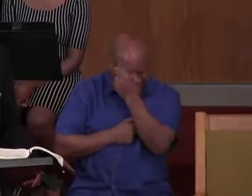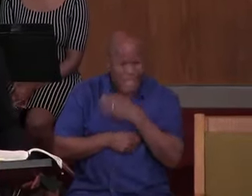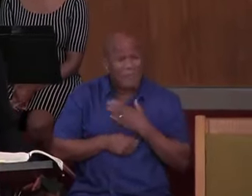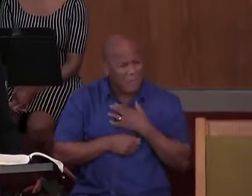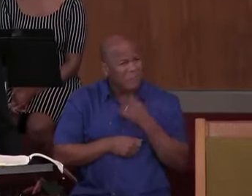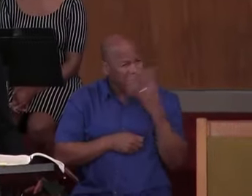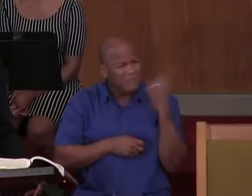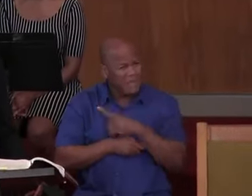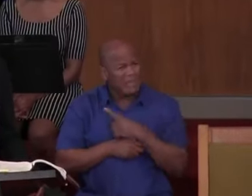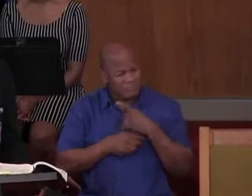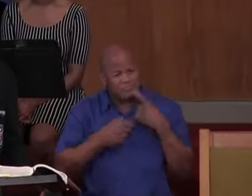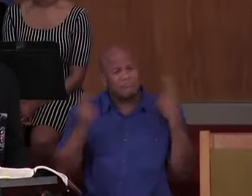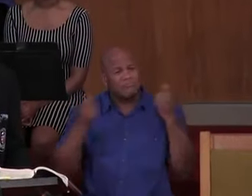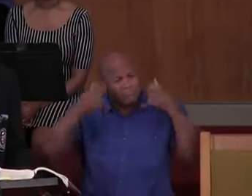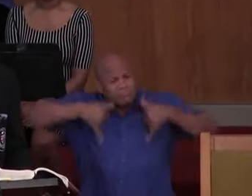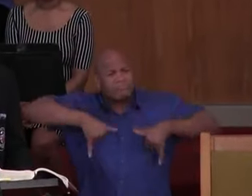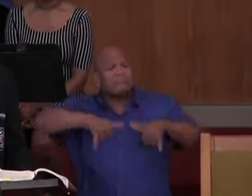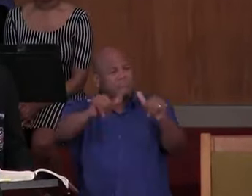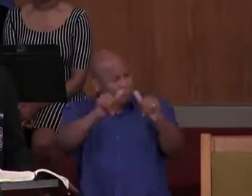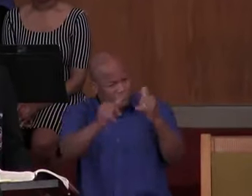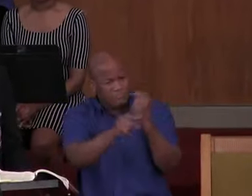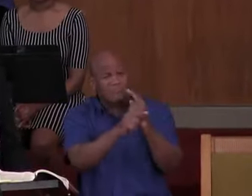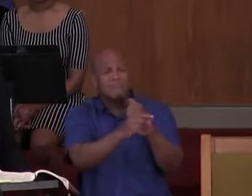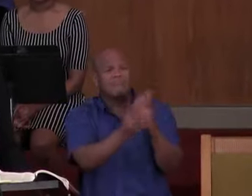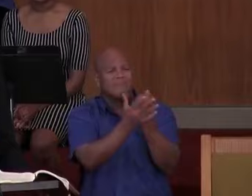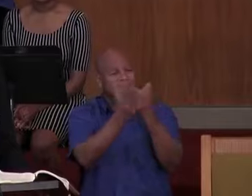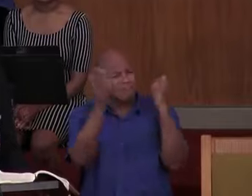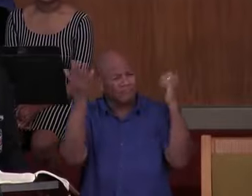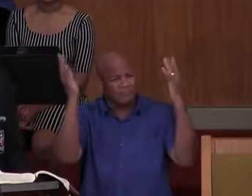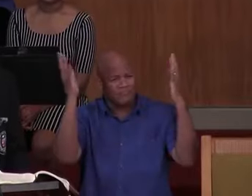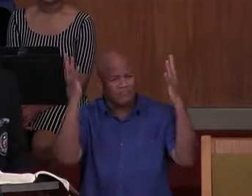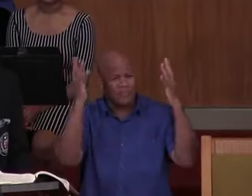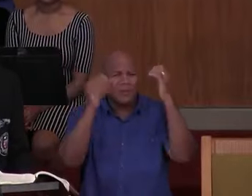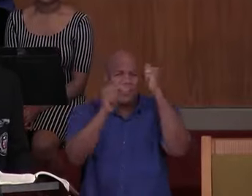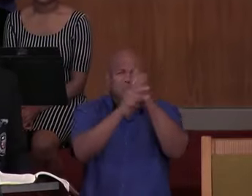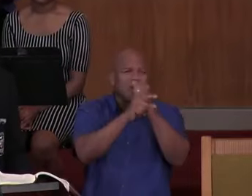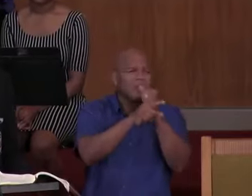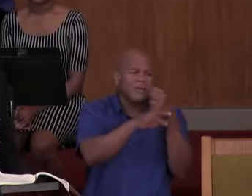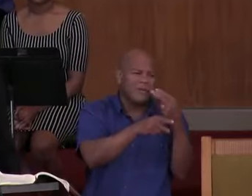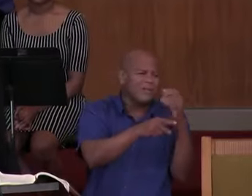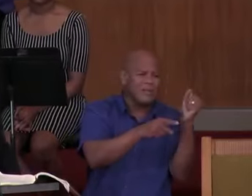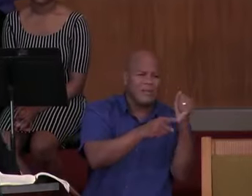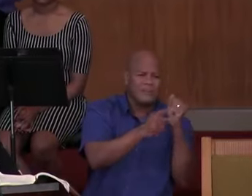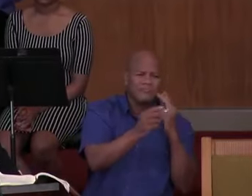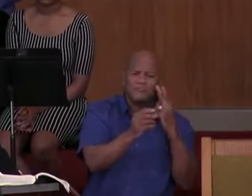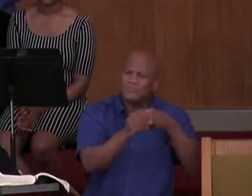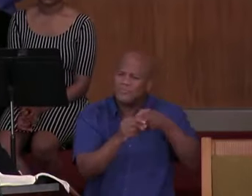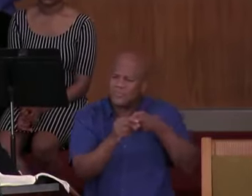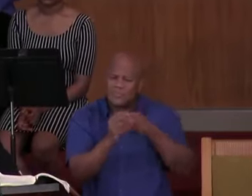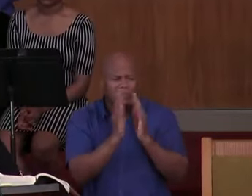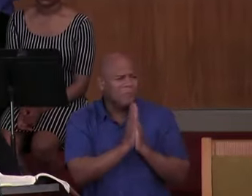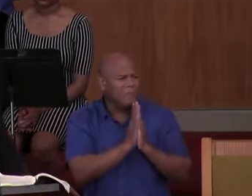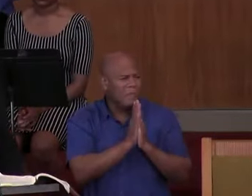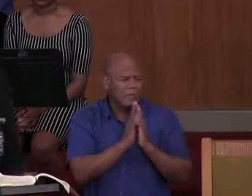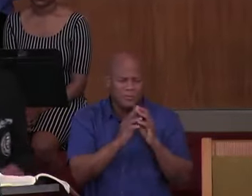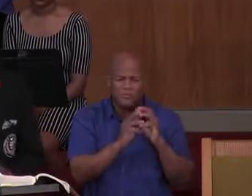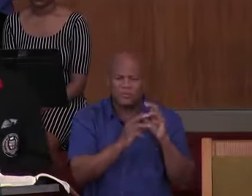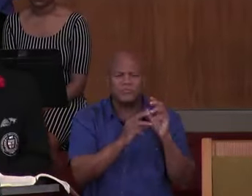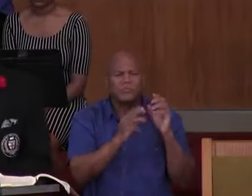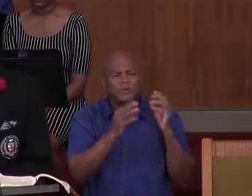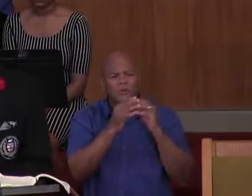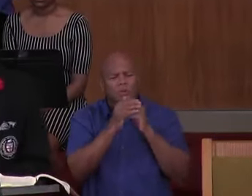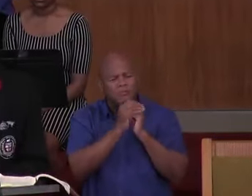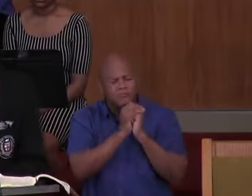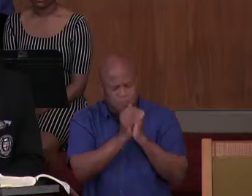Come on, somebody. Thank you, Deacon Brother Henry, for leading us in prayer. And to our worship team who are